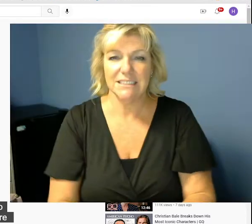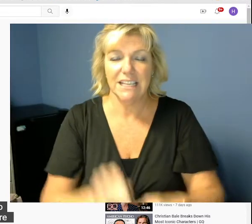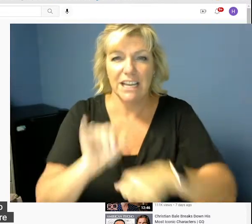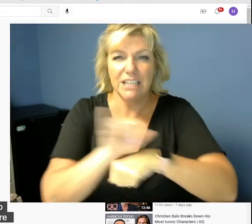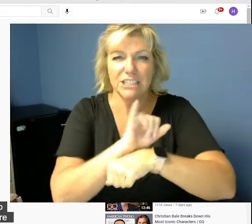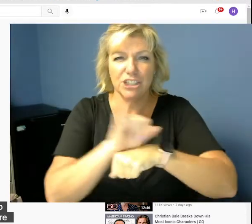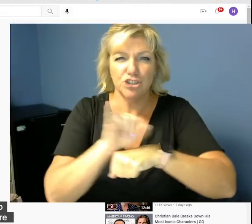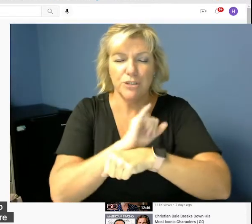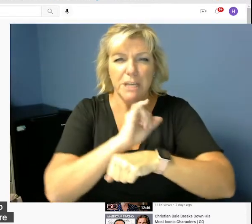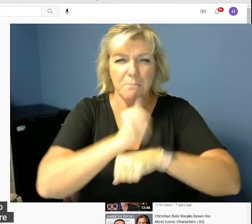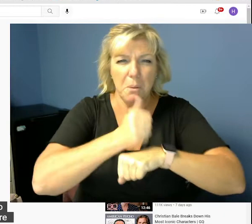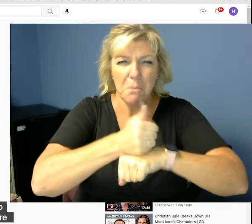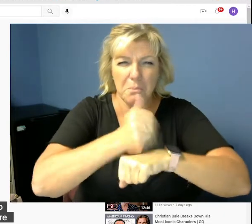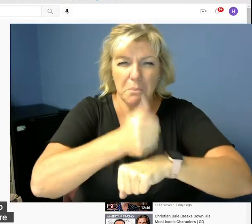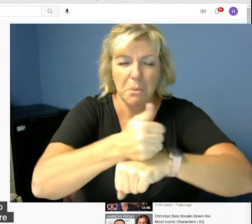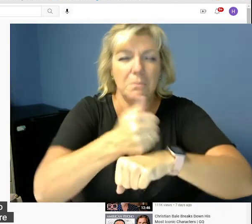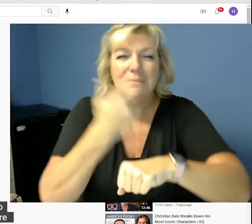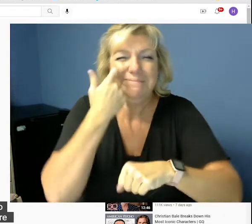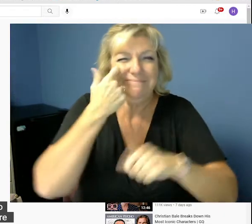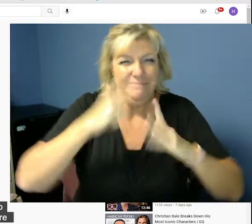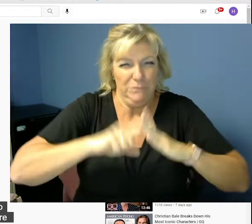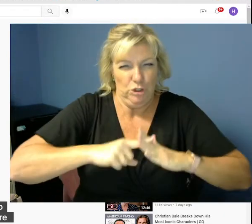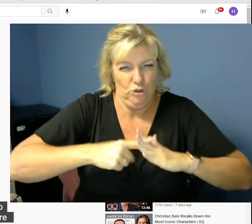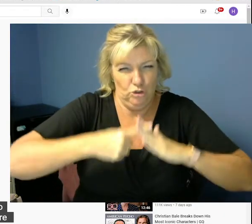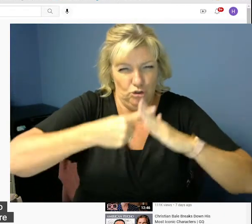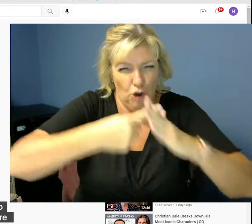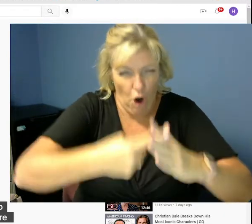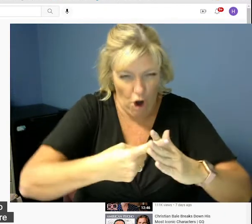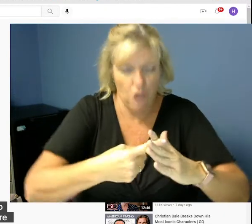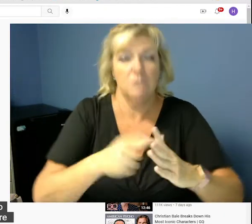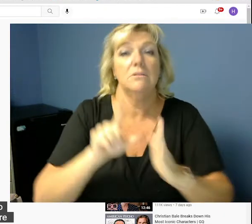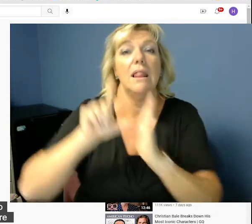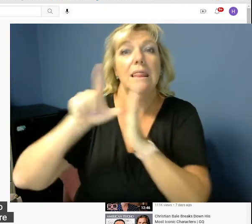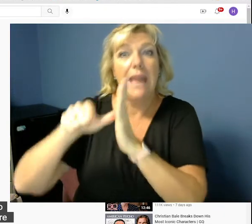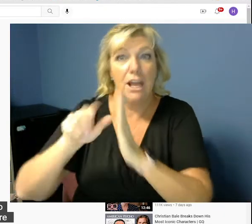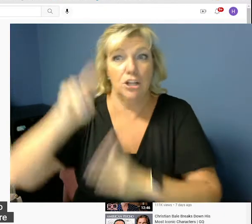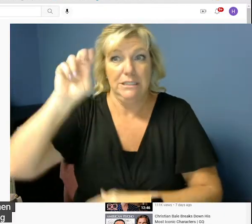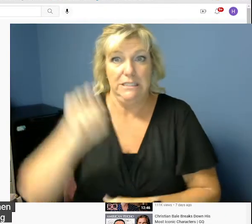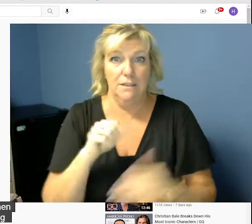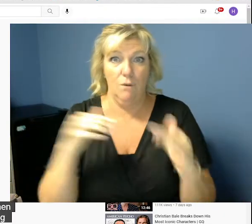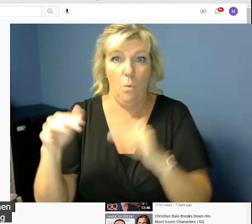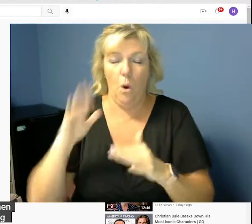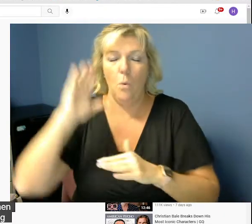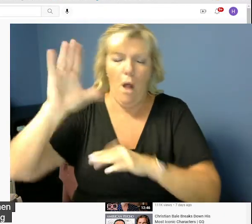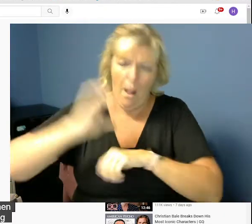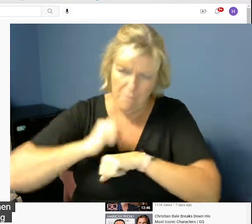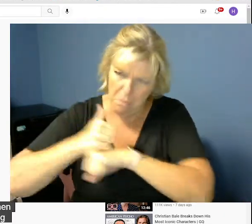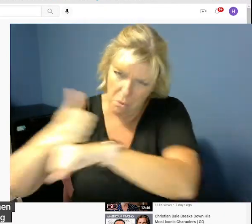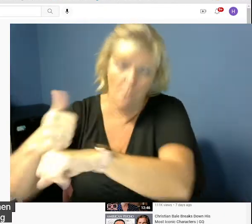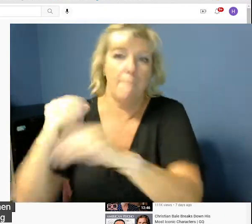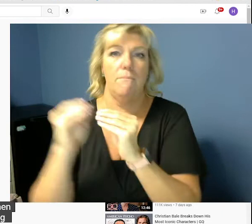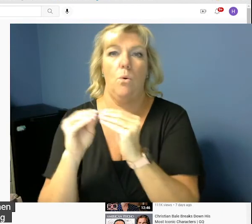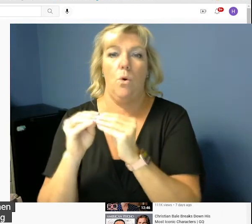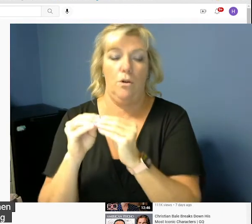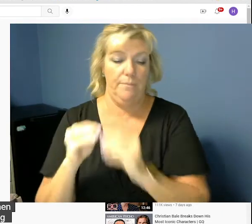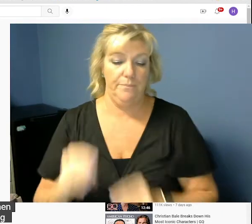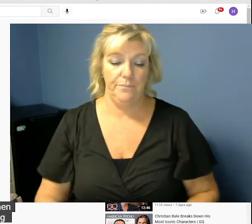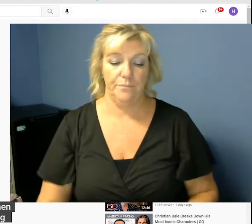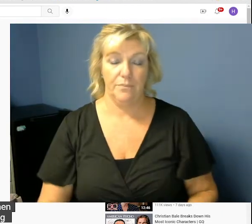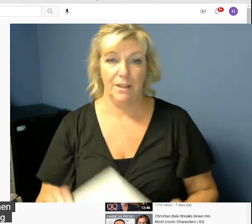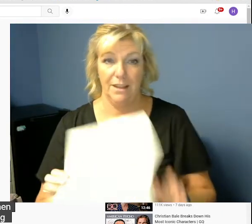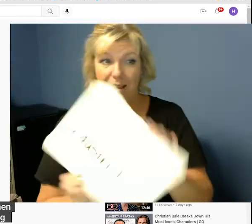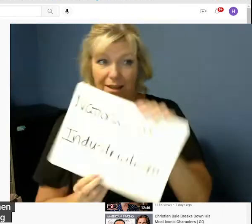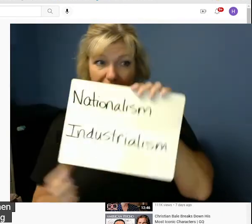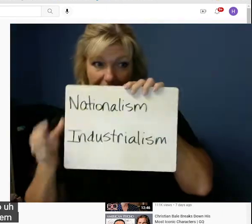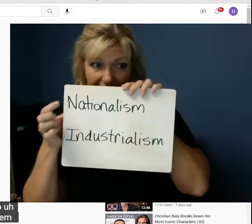War, but this is going to be the beginning of it. So in terms of post-war nationalism, first we're going to talk about the Monroe Doctrine. And then we're going to